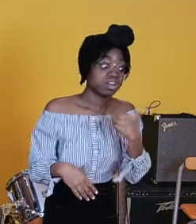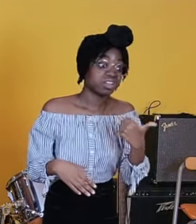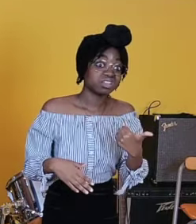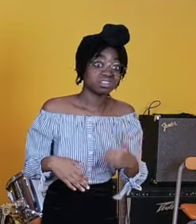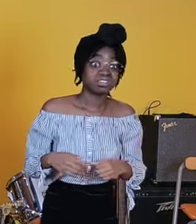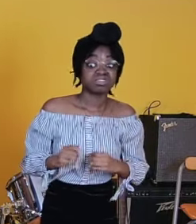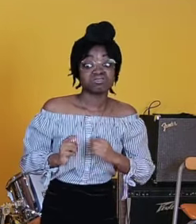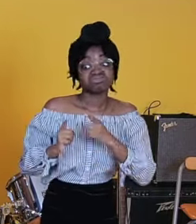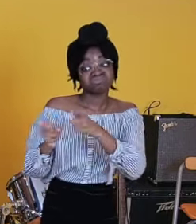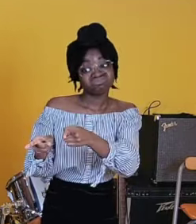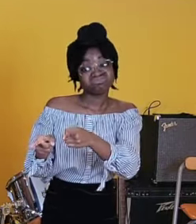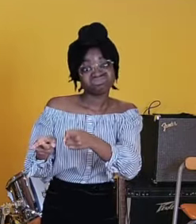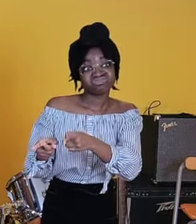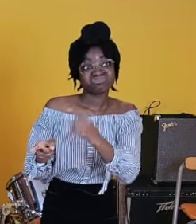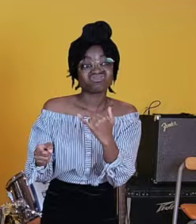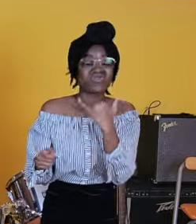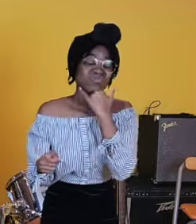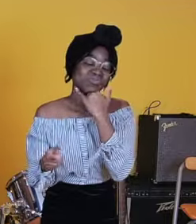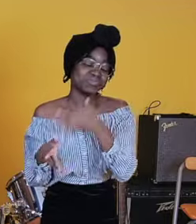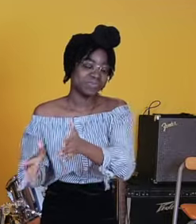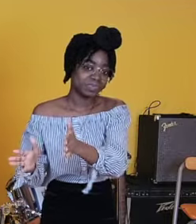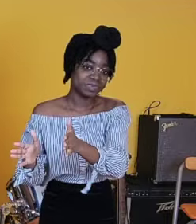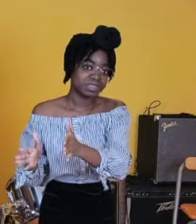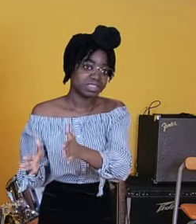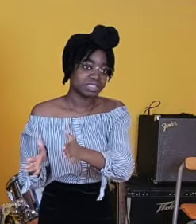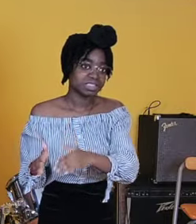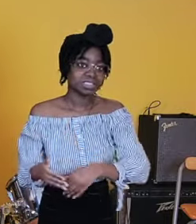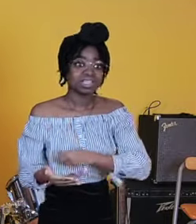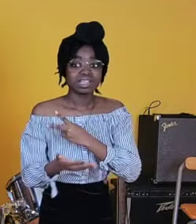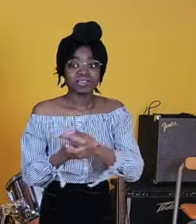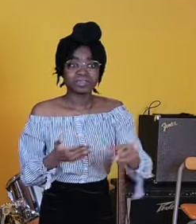direction. They fail to obey God or worship God.